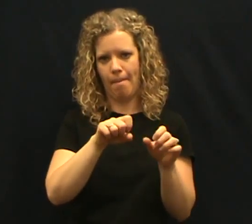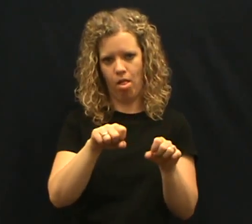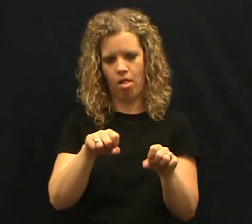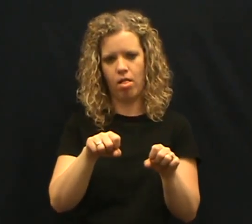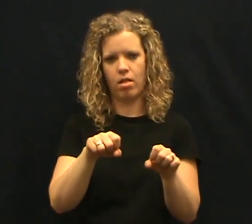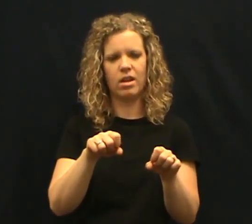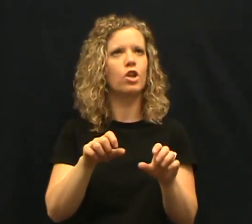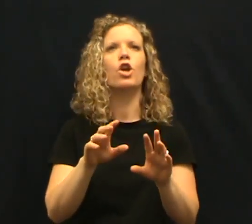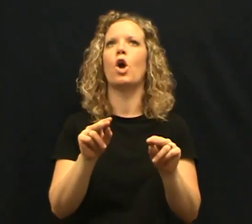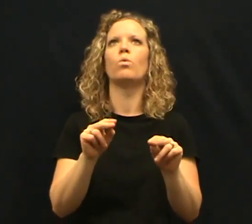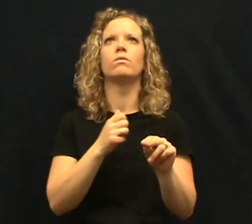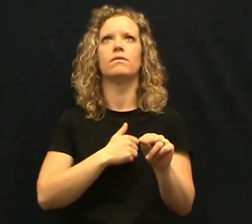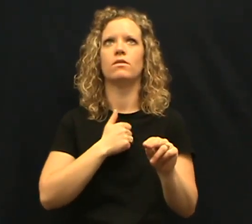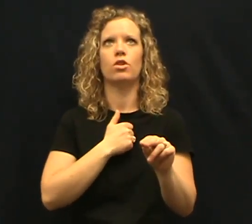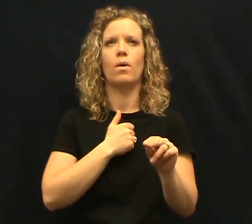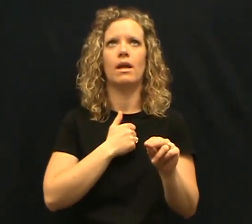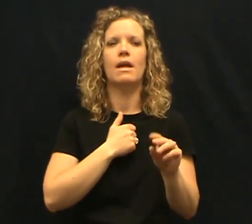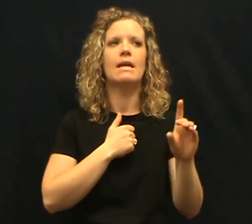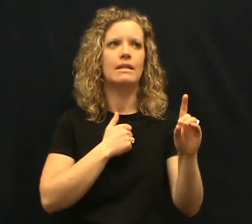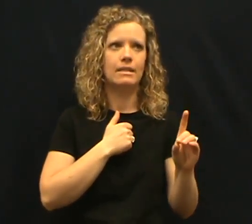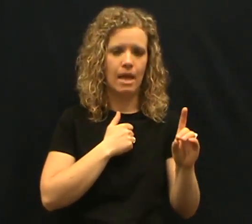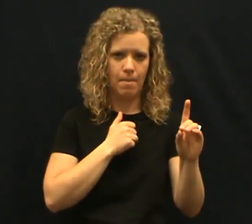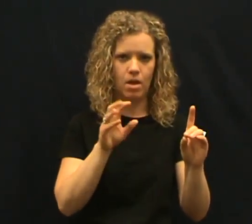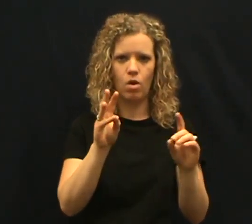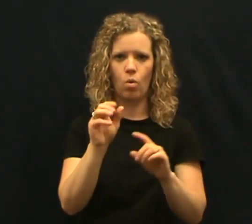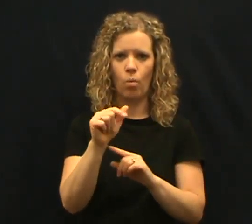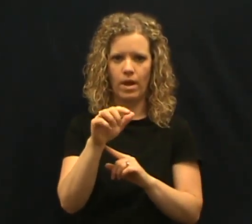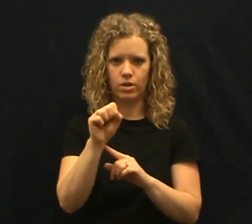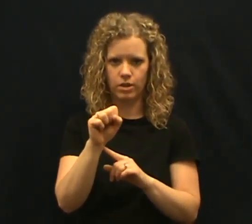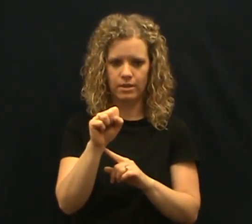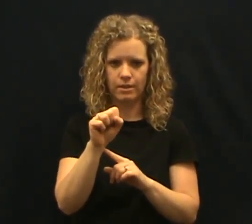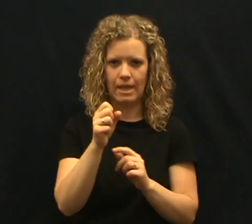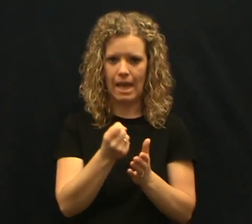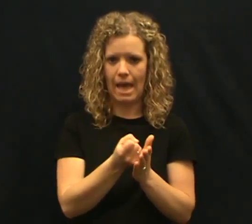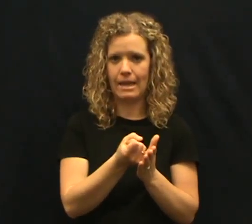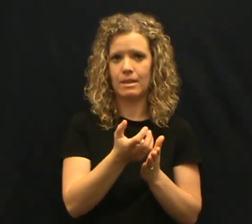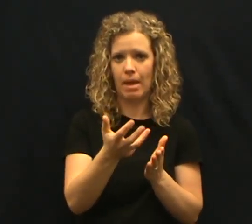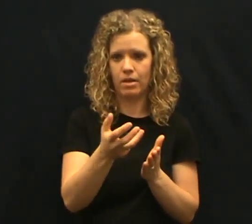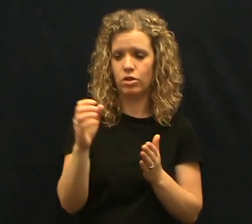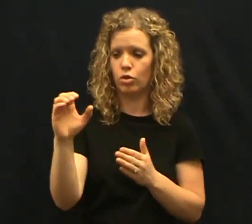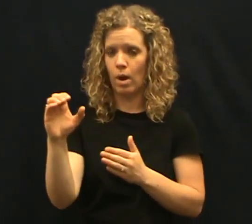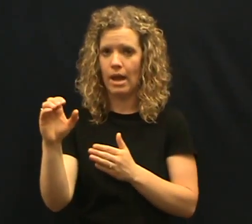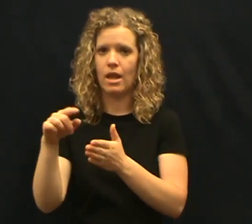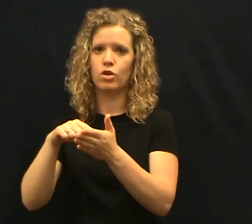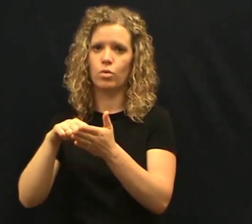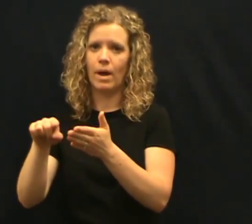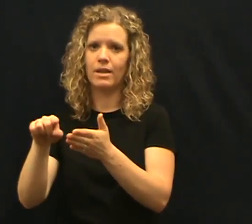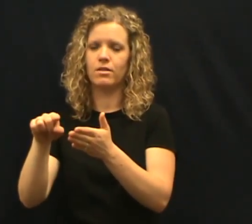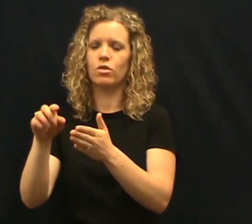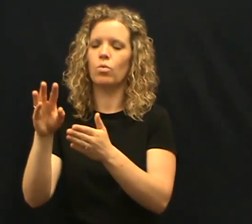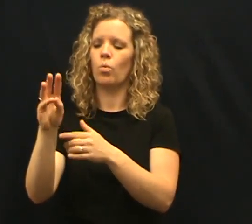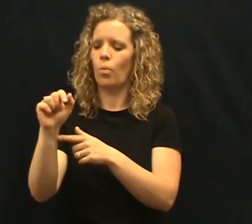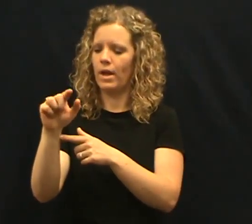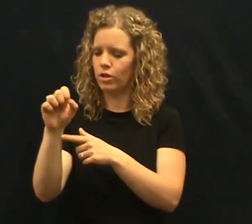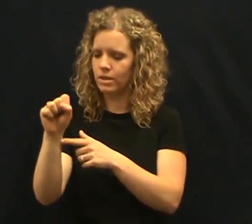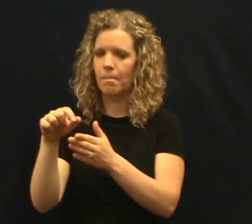Never mind, I'm sorry, a debit to wages expense and a credit to wages payable. That credit to wages payable